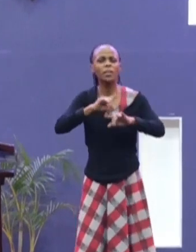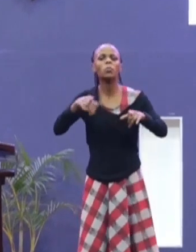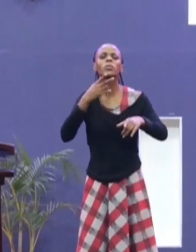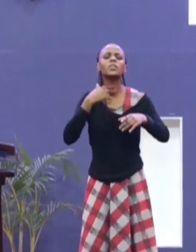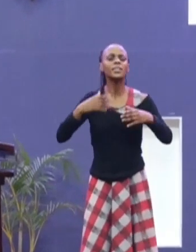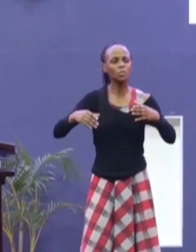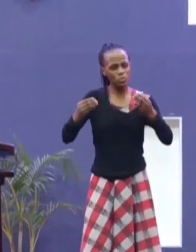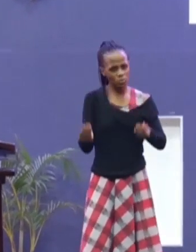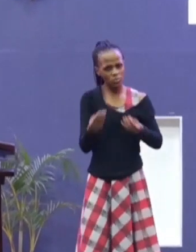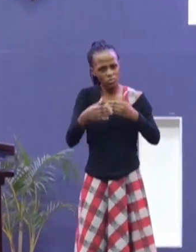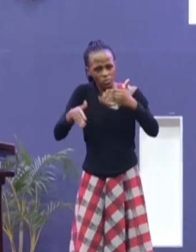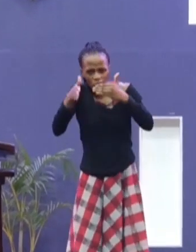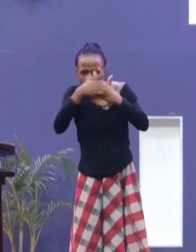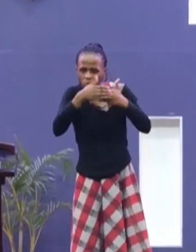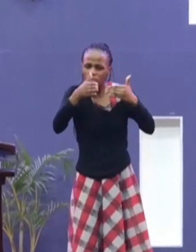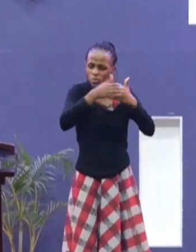those